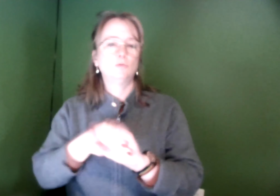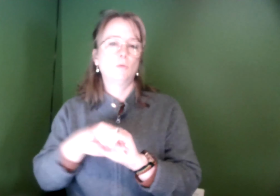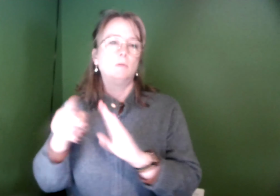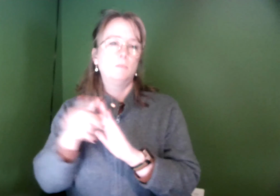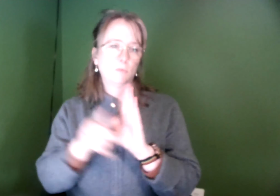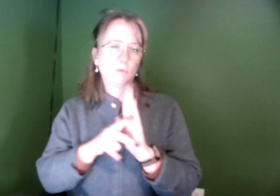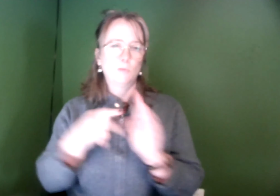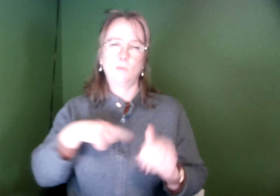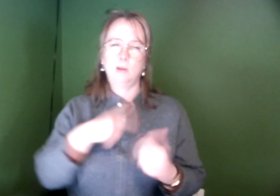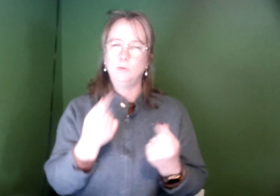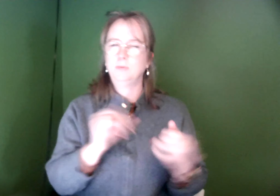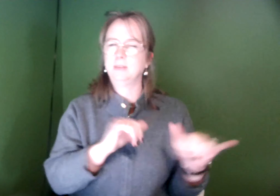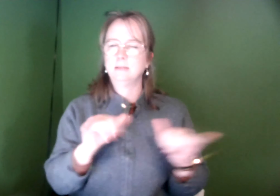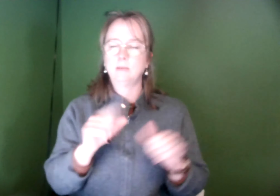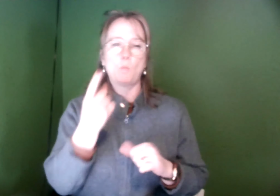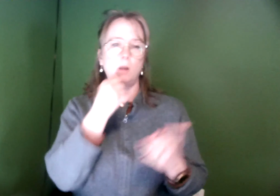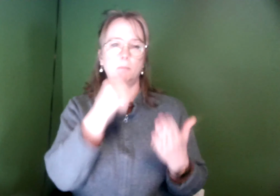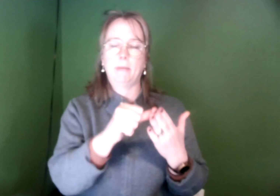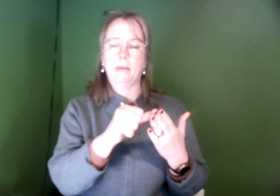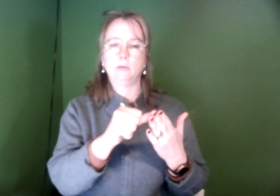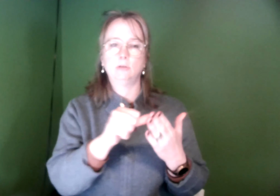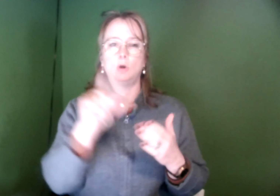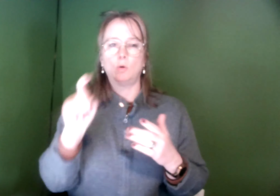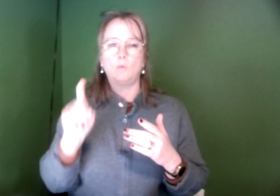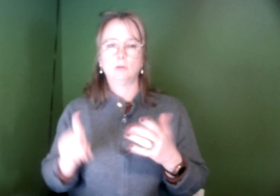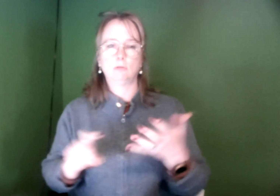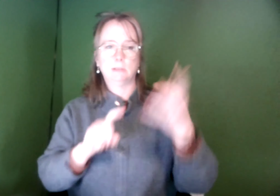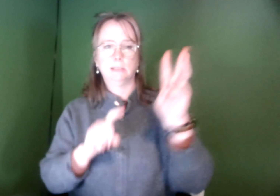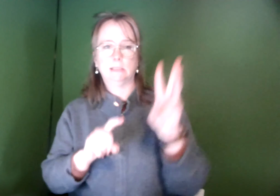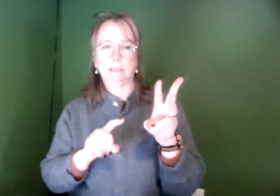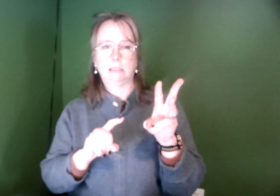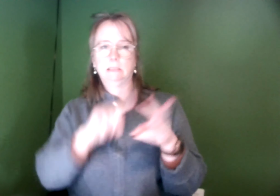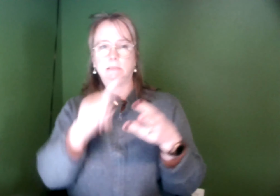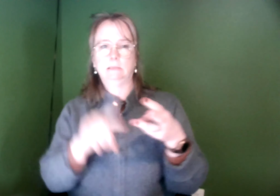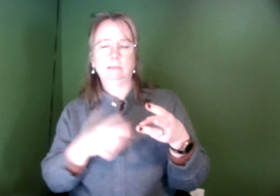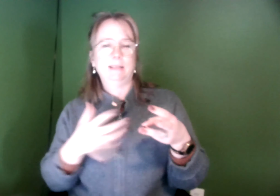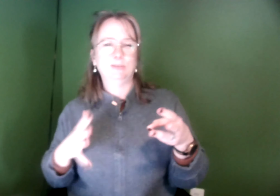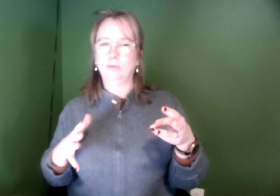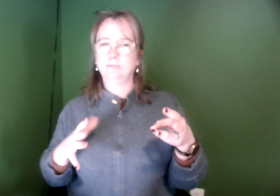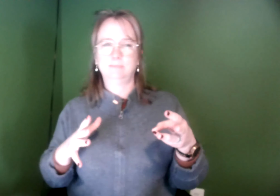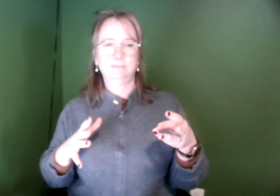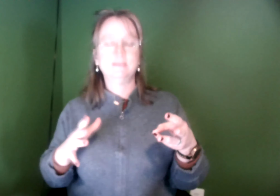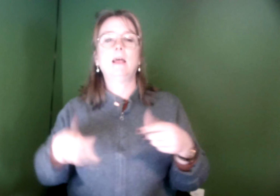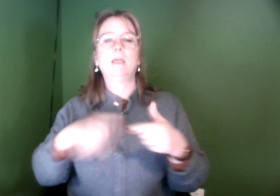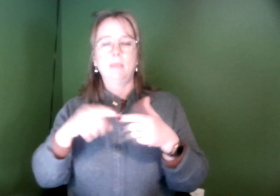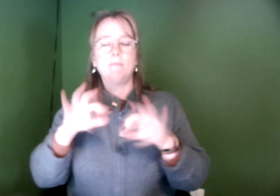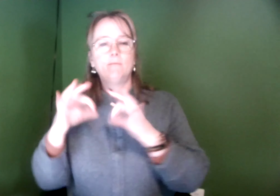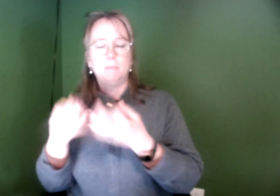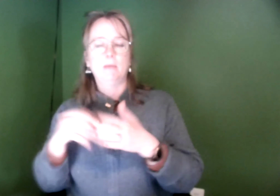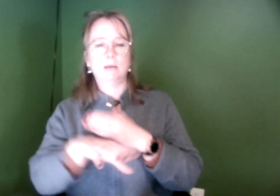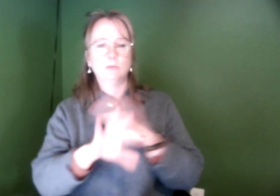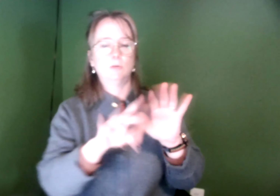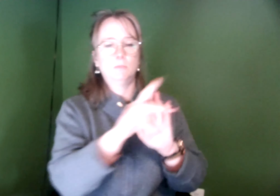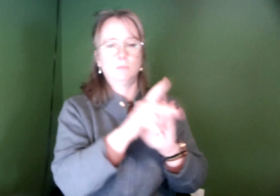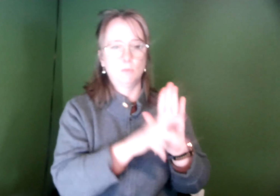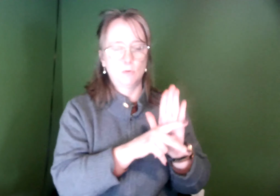page, 6 questions just for families to get access to the program. But also, I think the